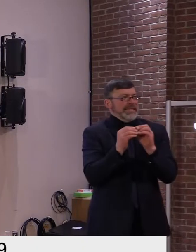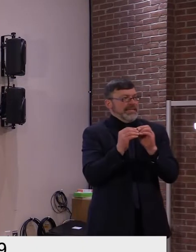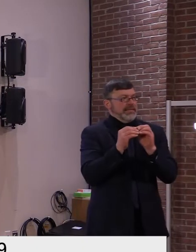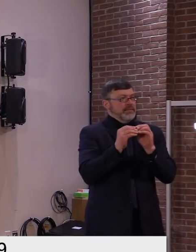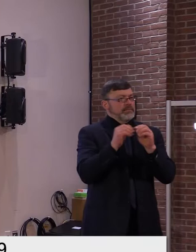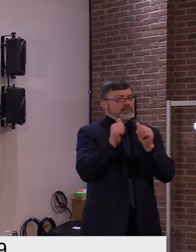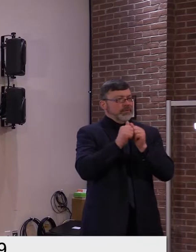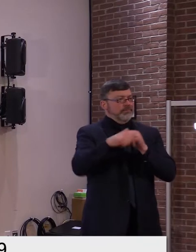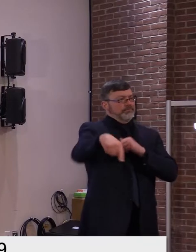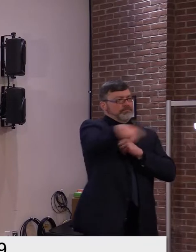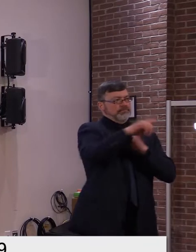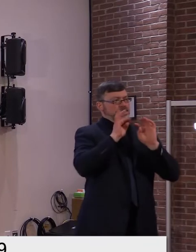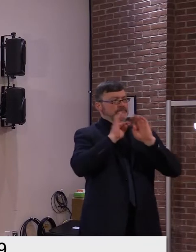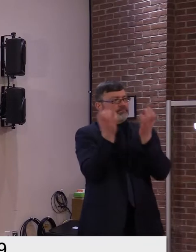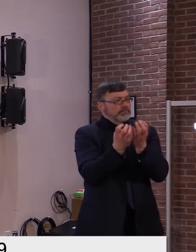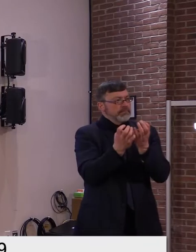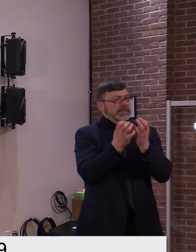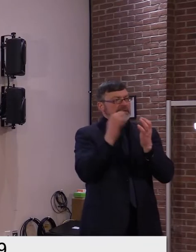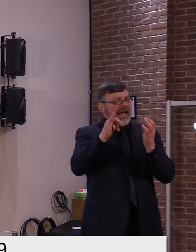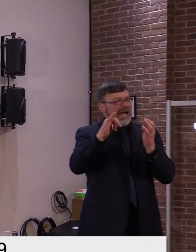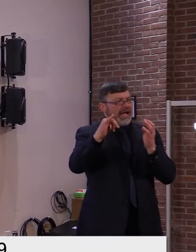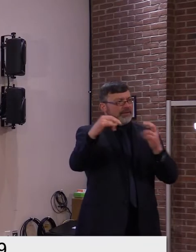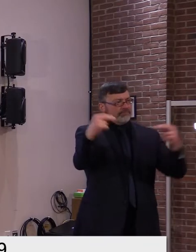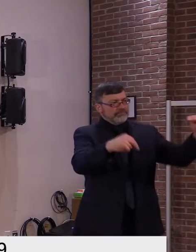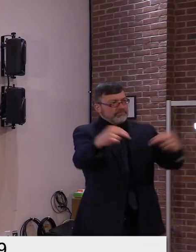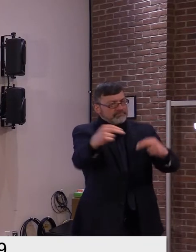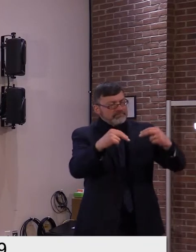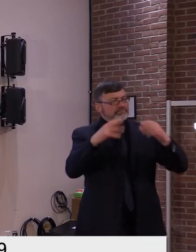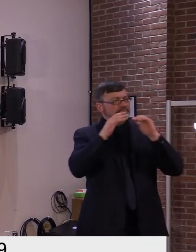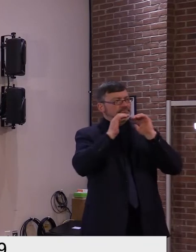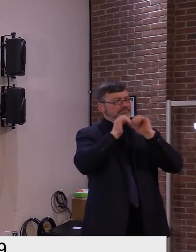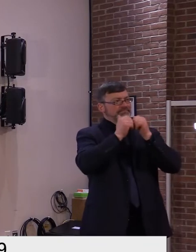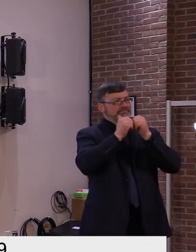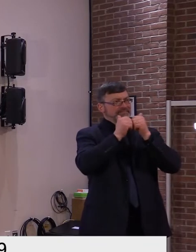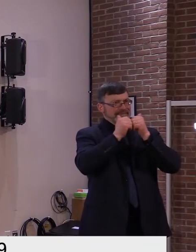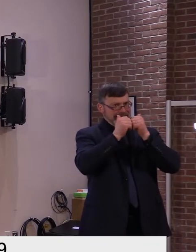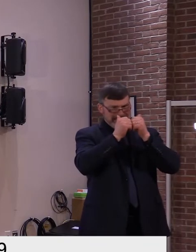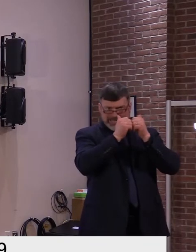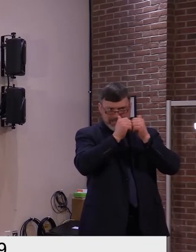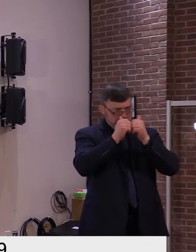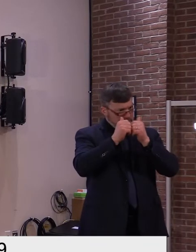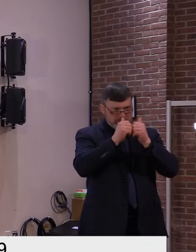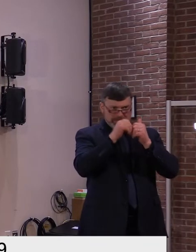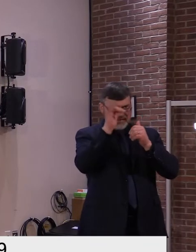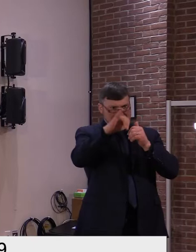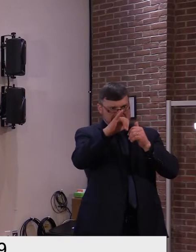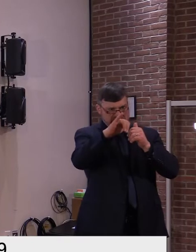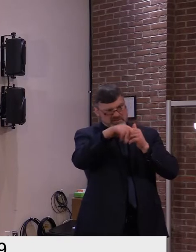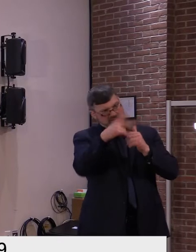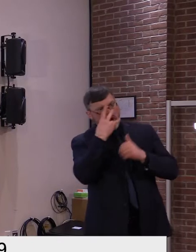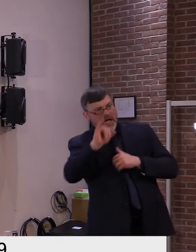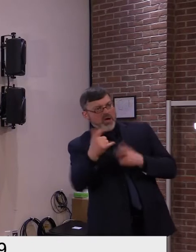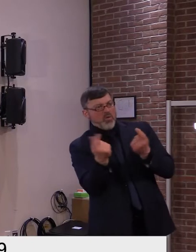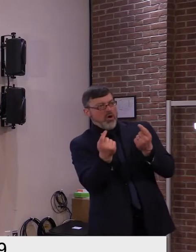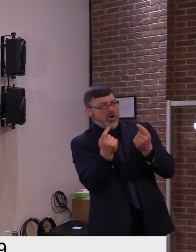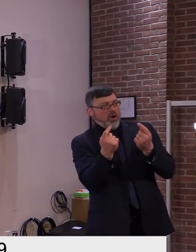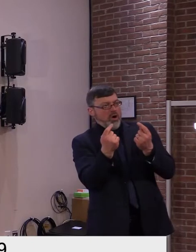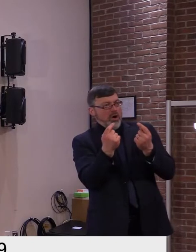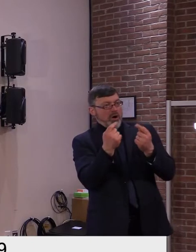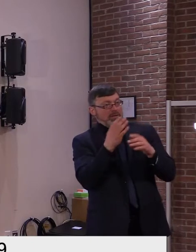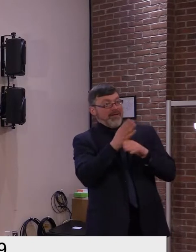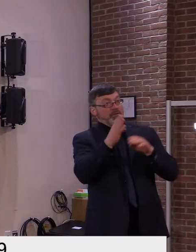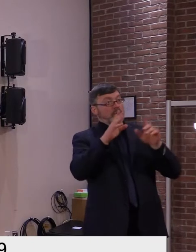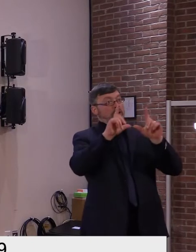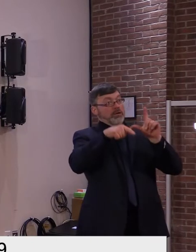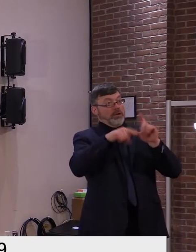working group so that we can all come to consensus of what that's going to look like as we move out of the emergency.